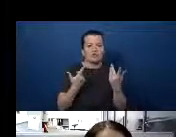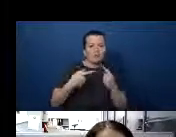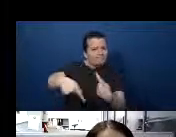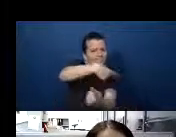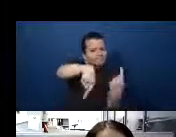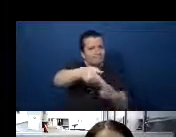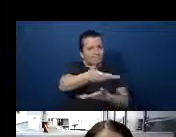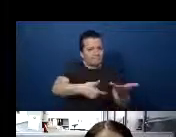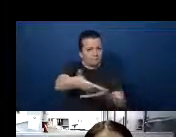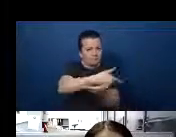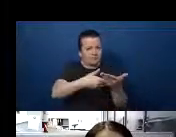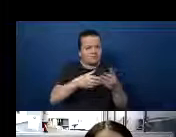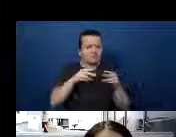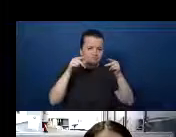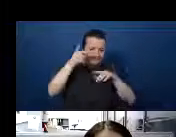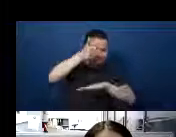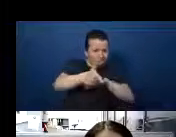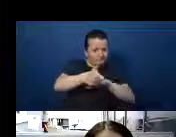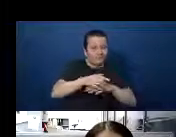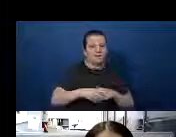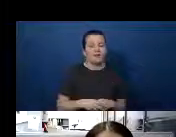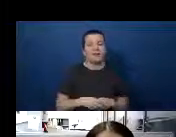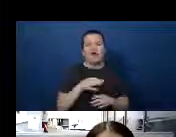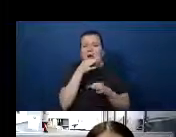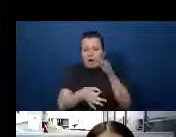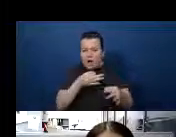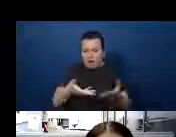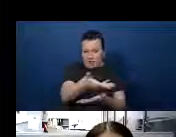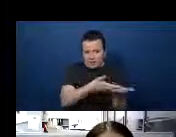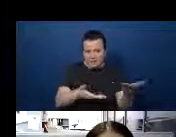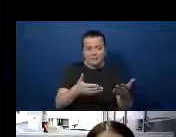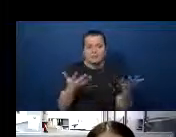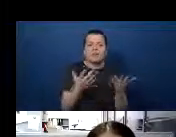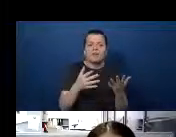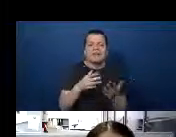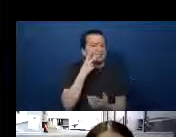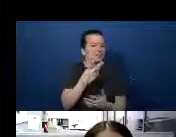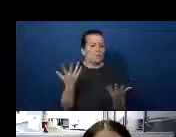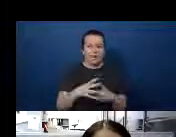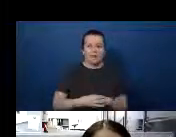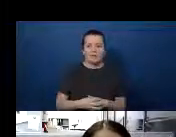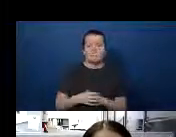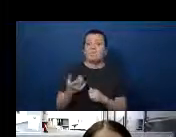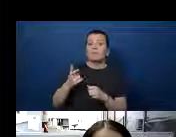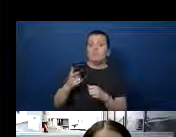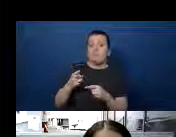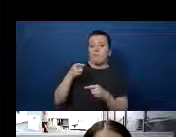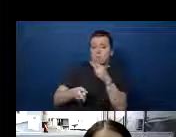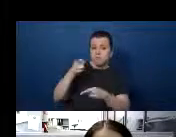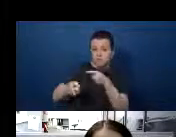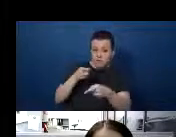From our focus group interview, we found that school bullying goes hand in hand with discrimination against learners